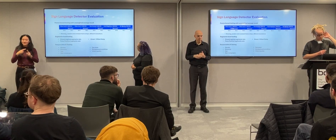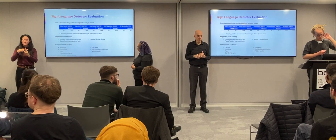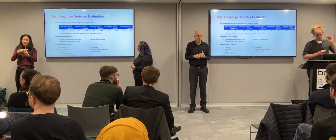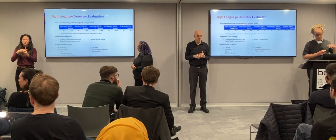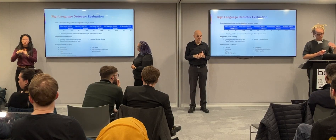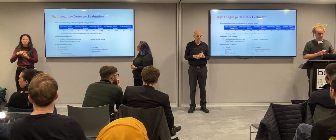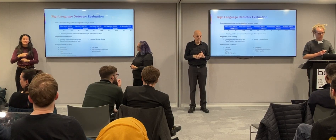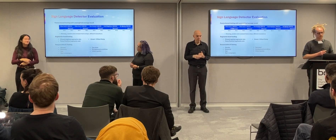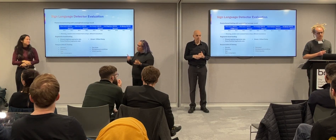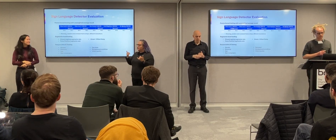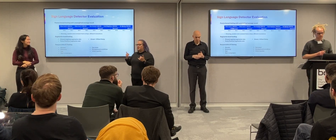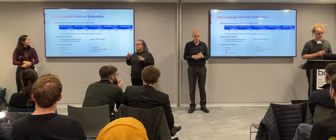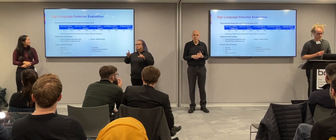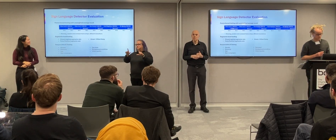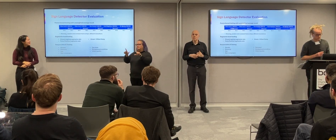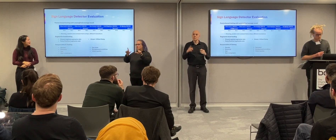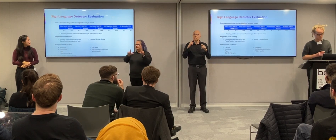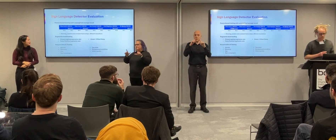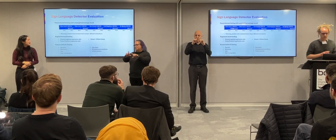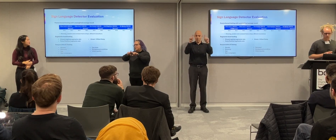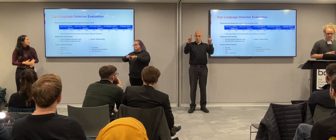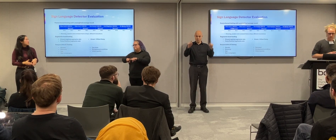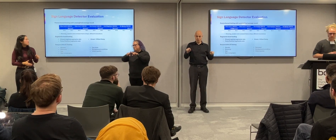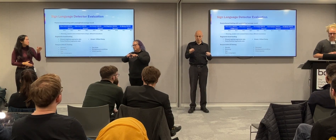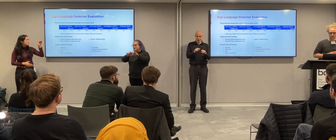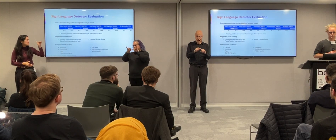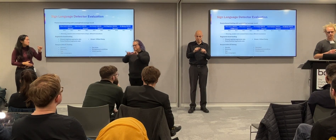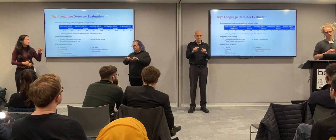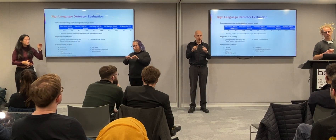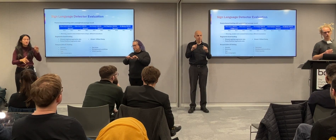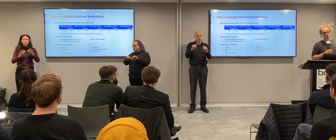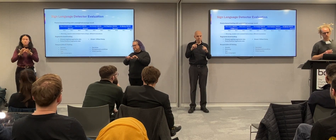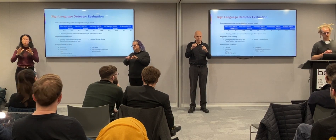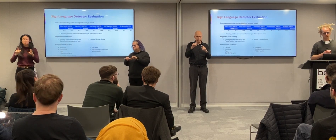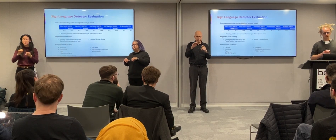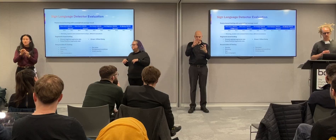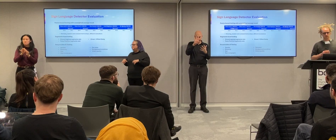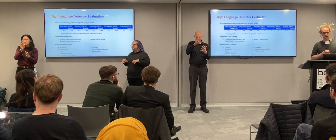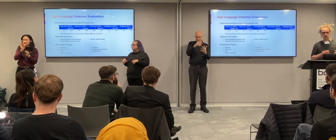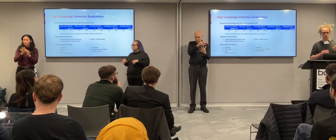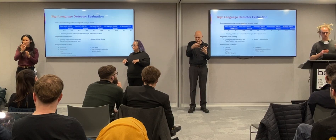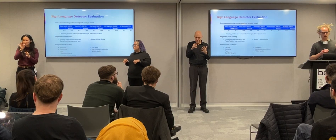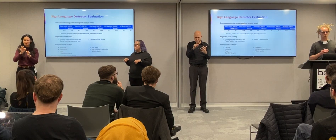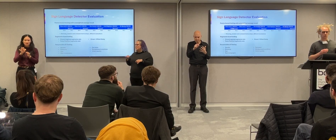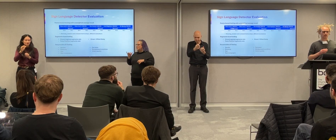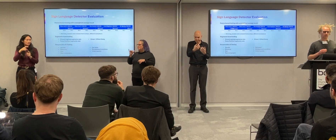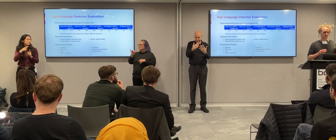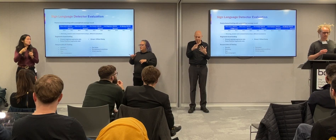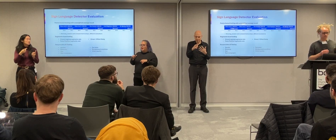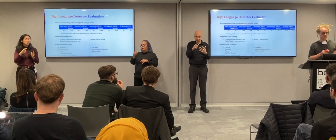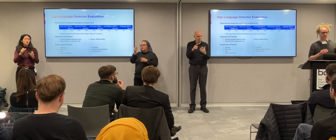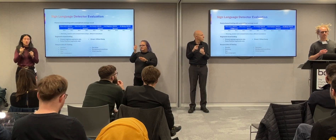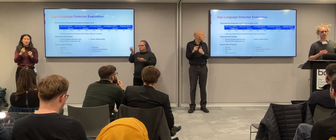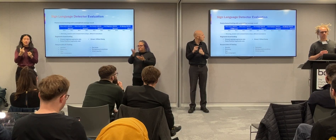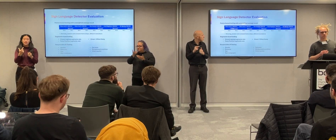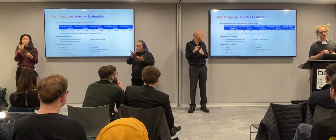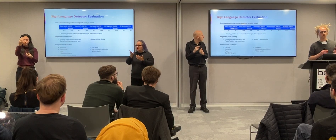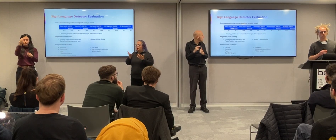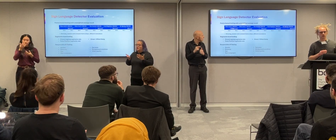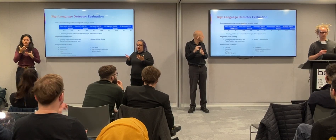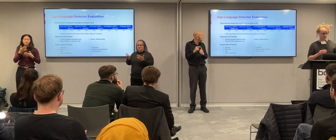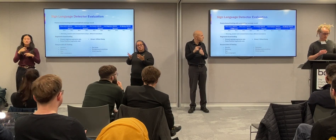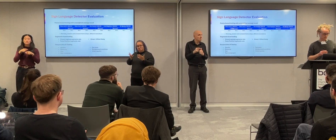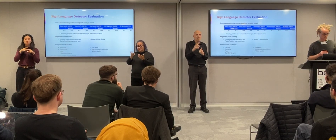frame-based metrics that tell us how well the sign